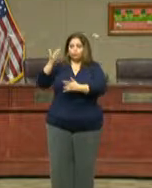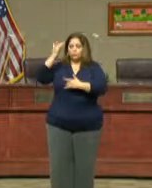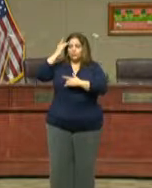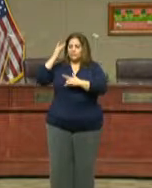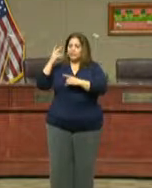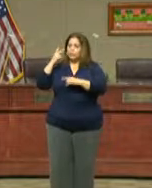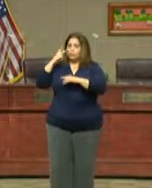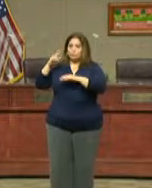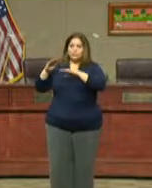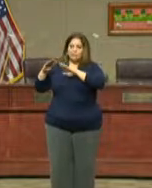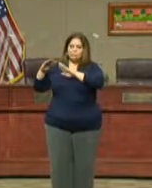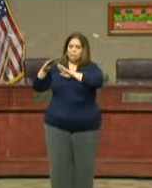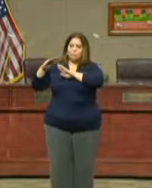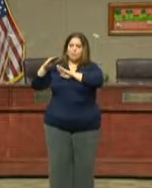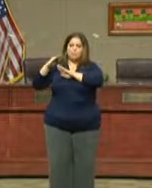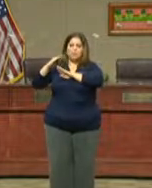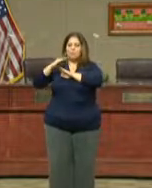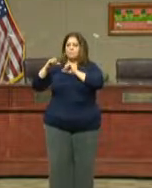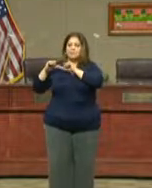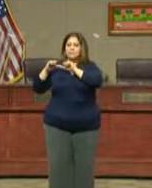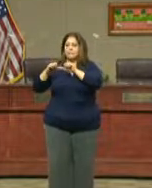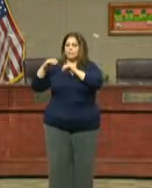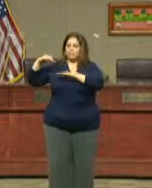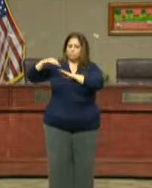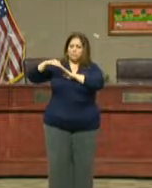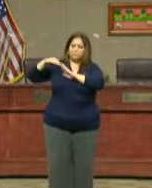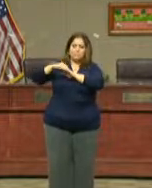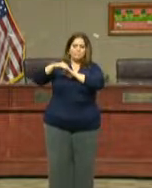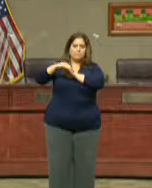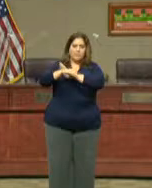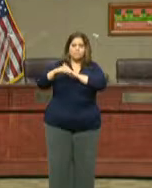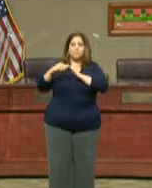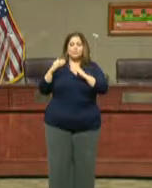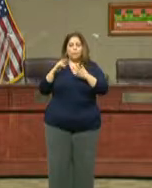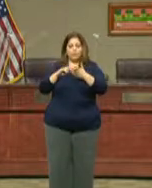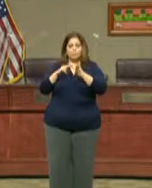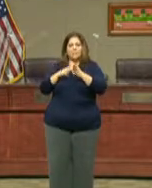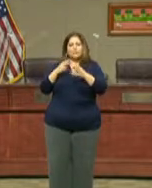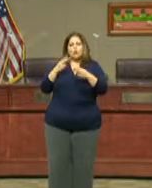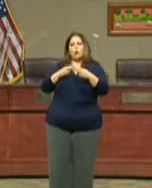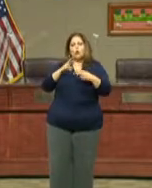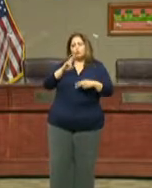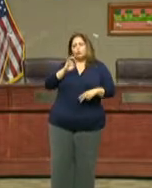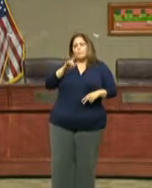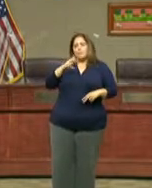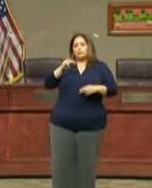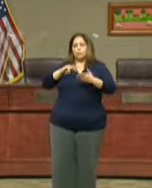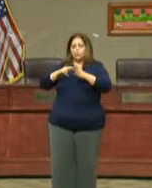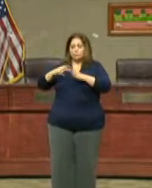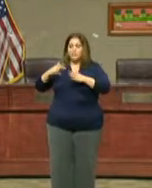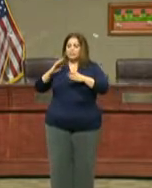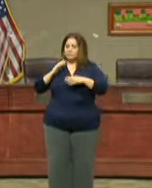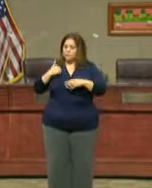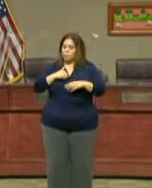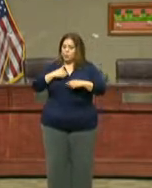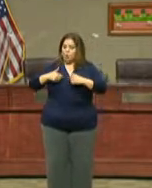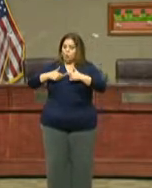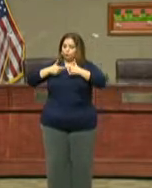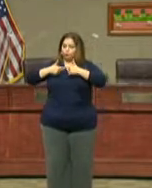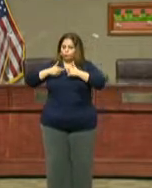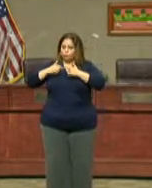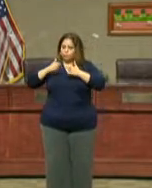constant and precipitous. We are in remission totally in our county here. Next